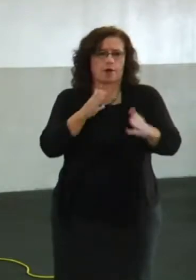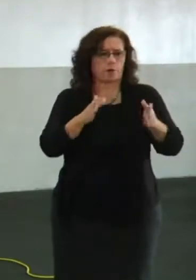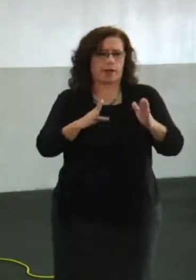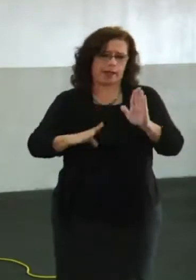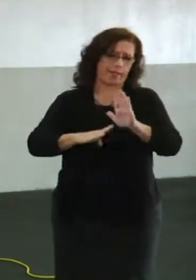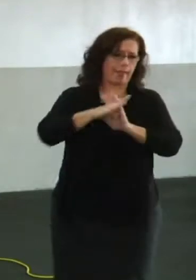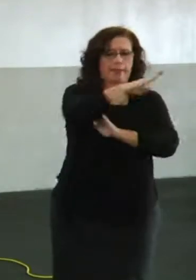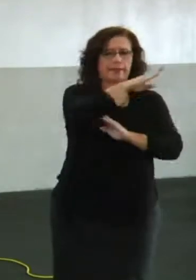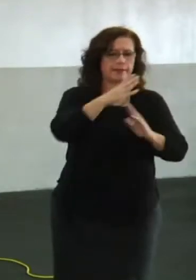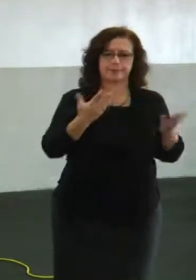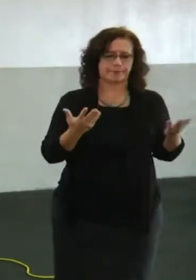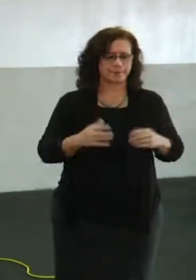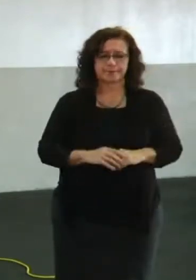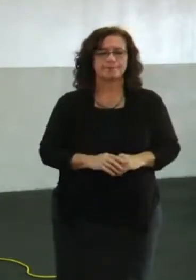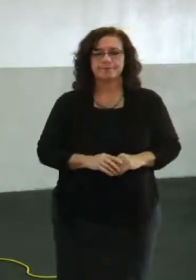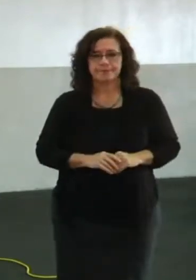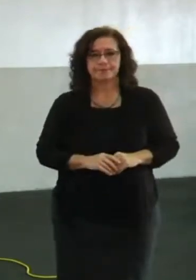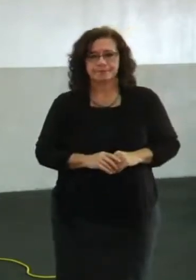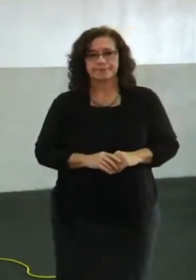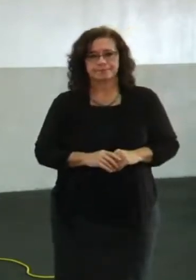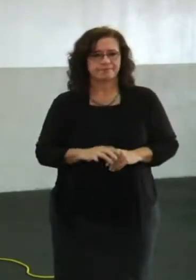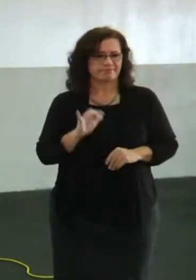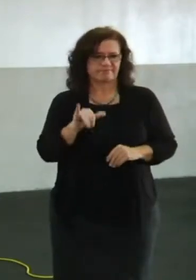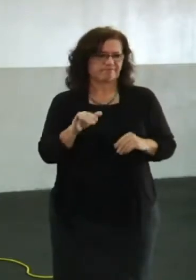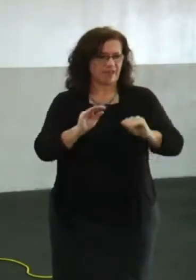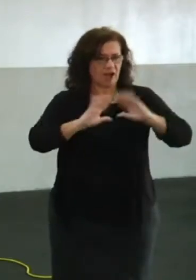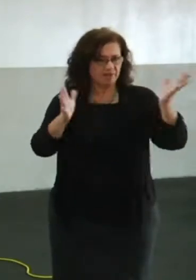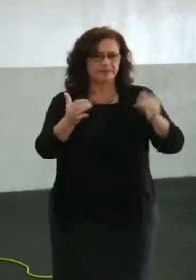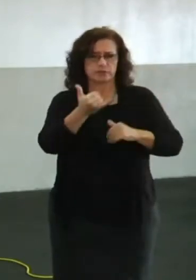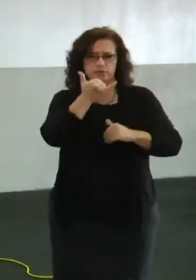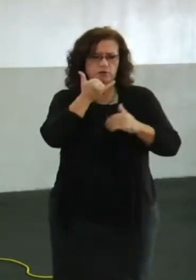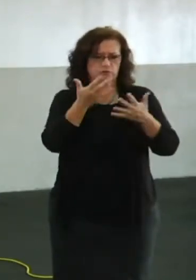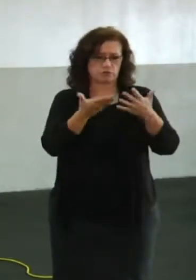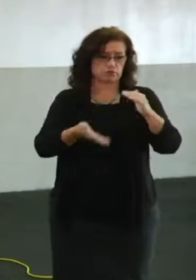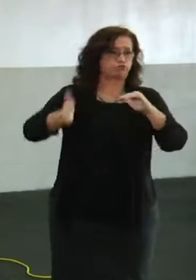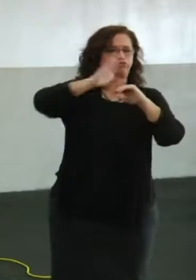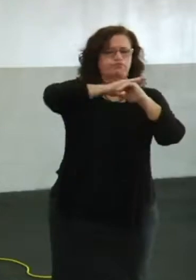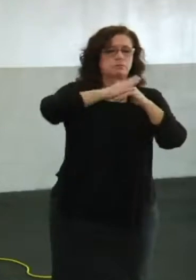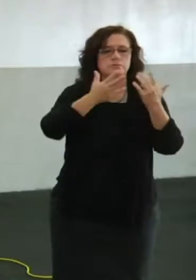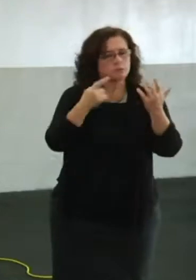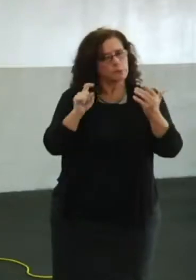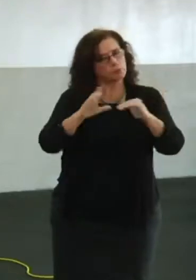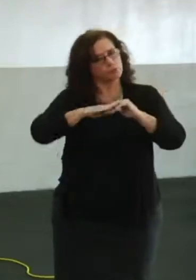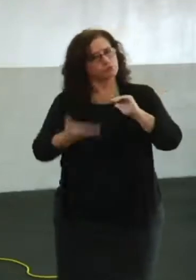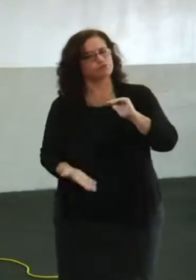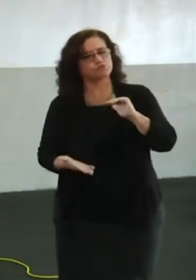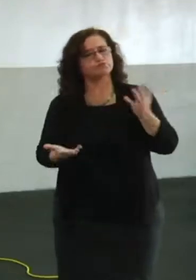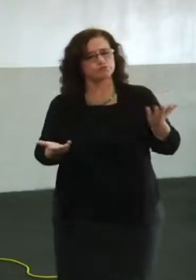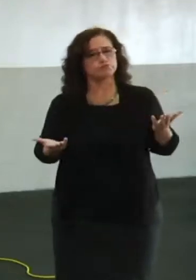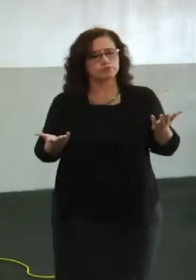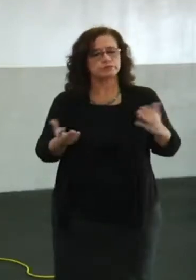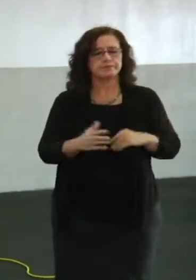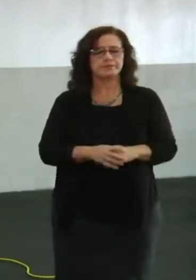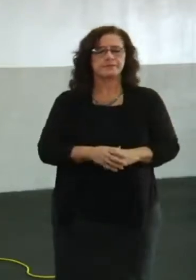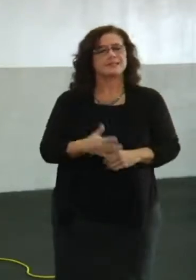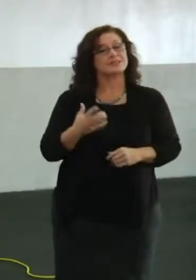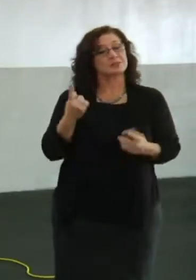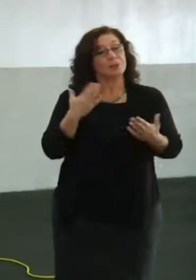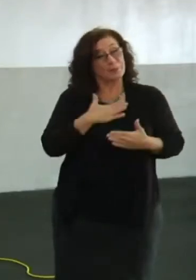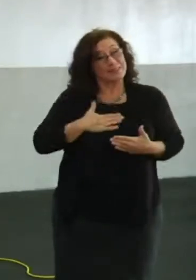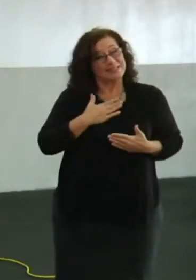cases over the last 2 days is in the wrong direction. Please consider helping your fellow, again,